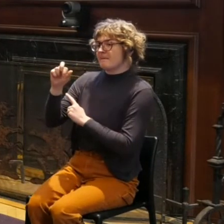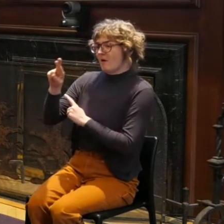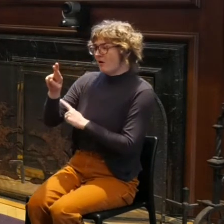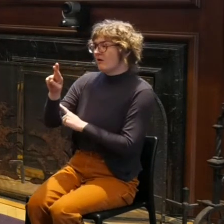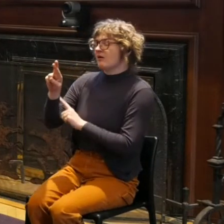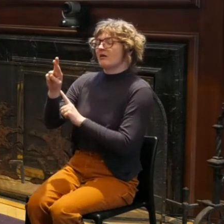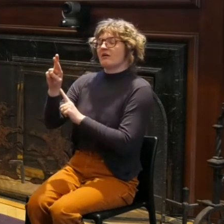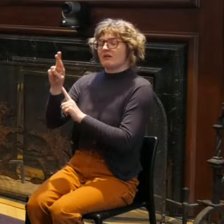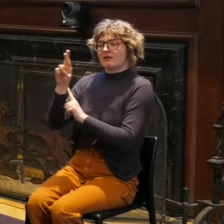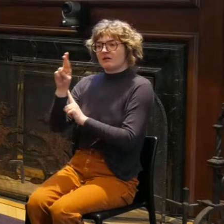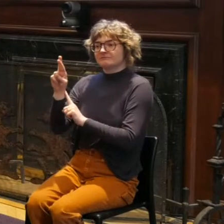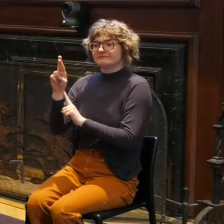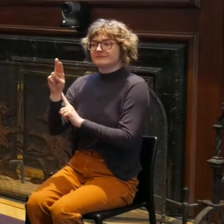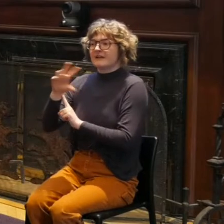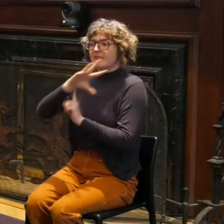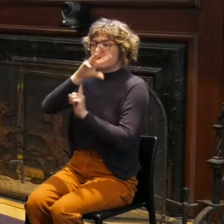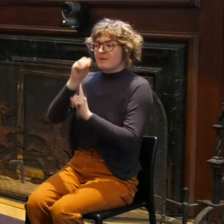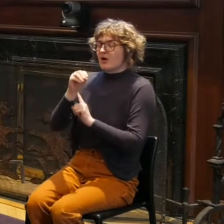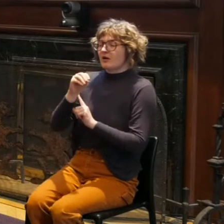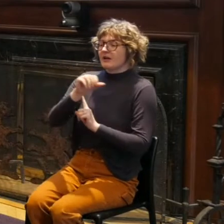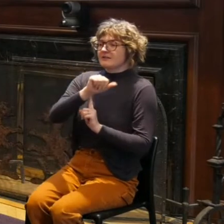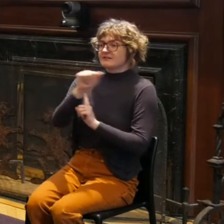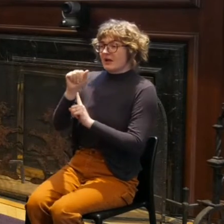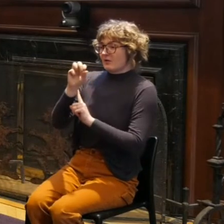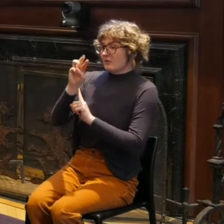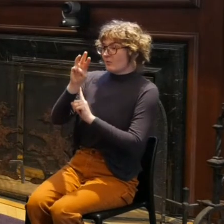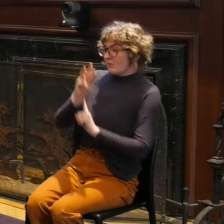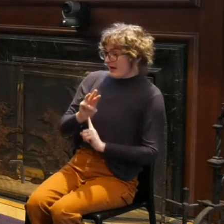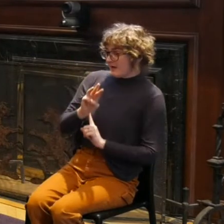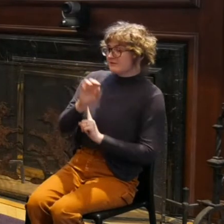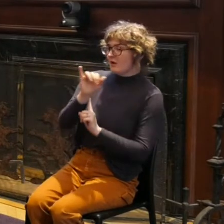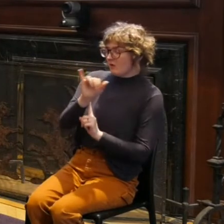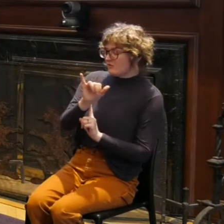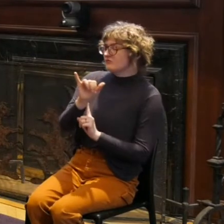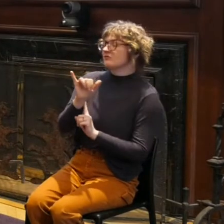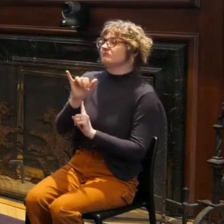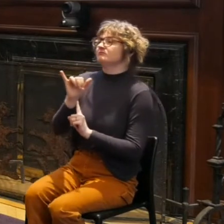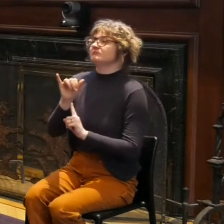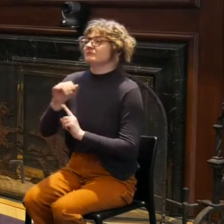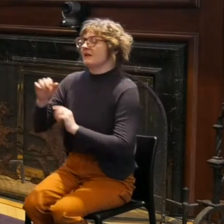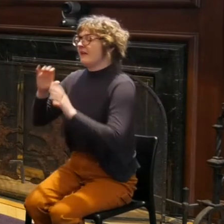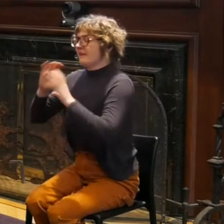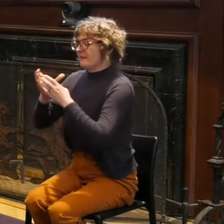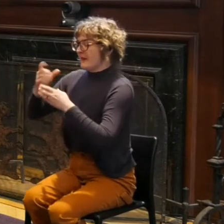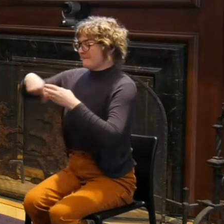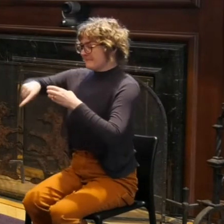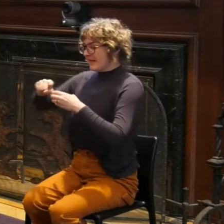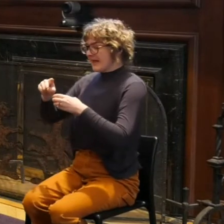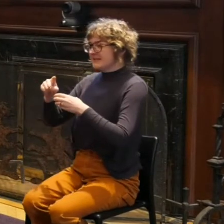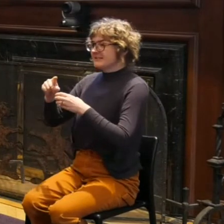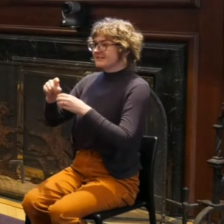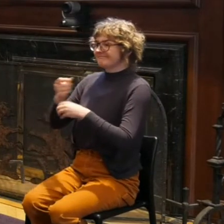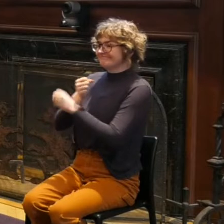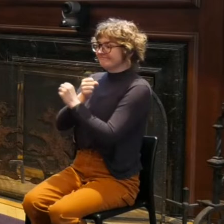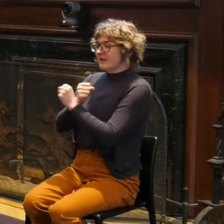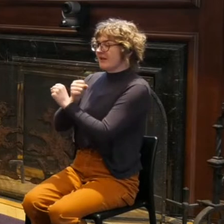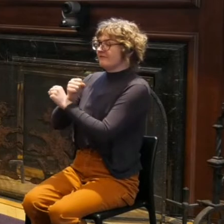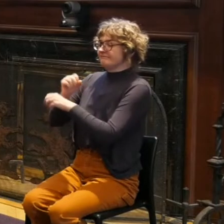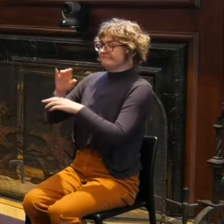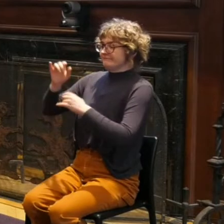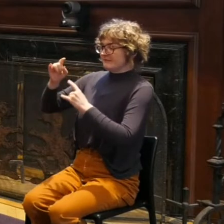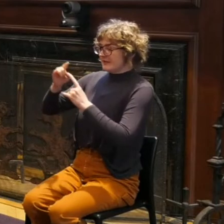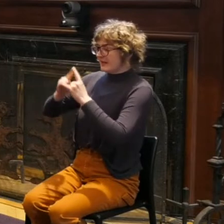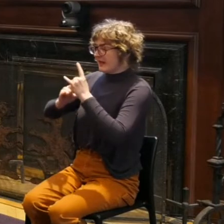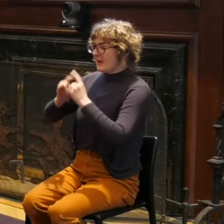in the American Southwest. Okay, this is one of the places in which a massive internment camp was built during the Second World War for